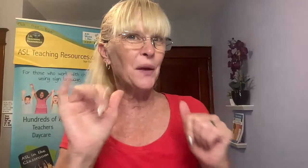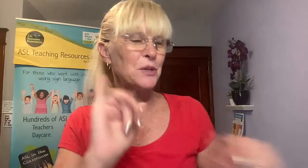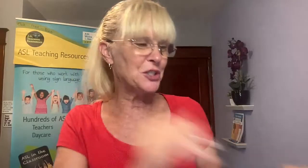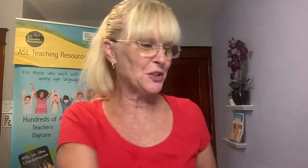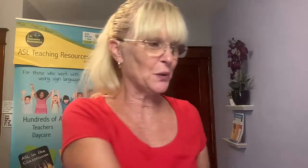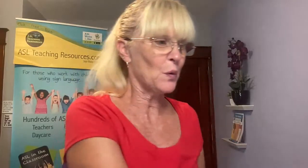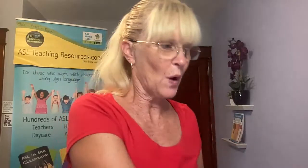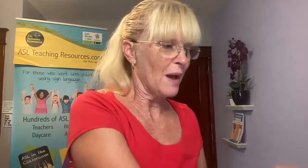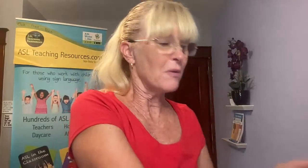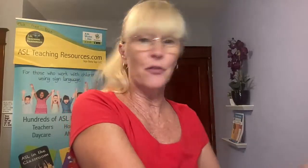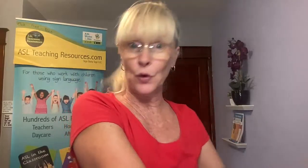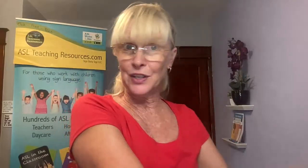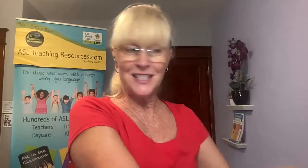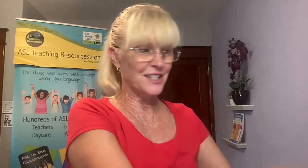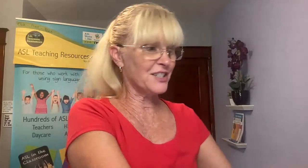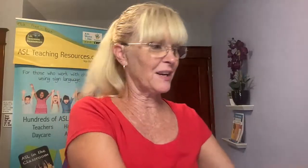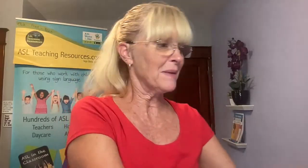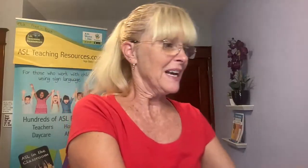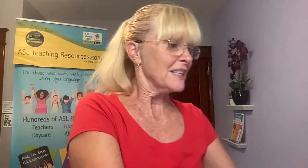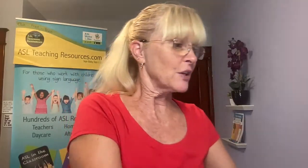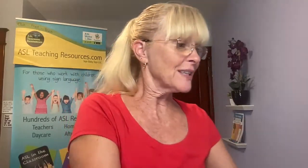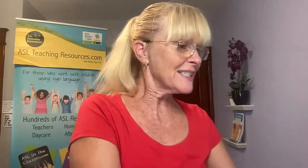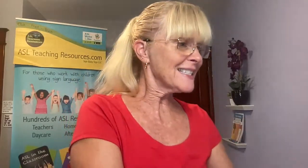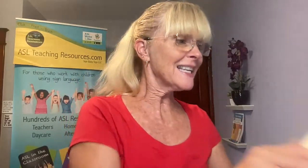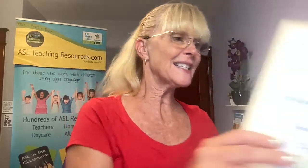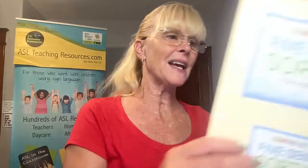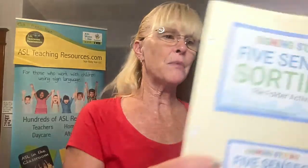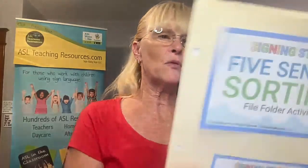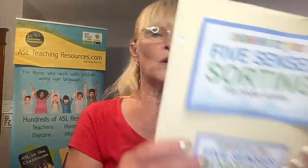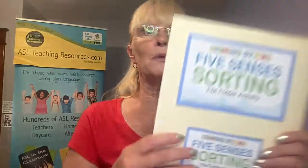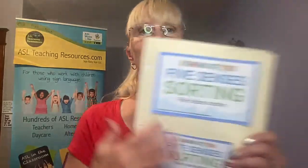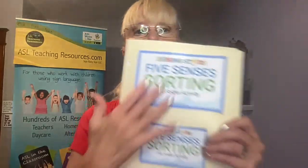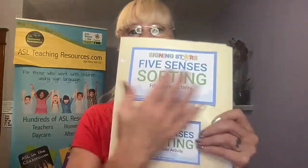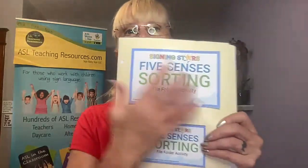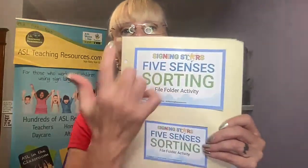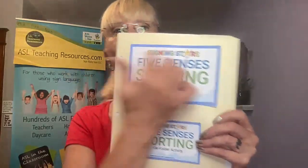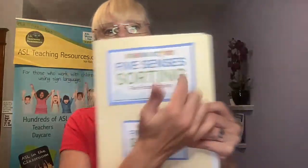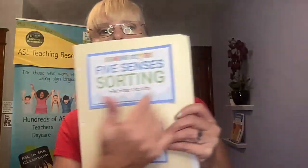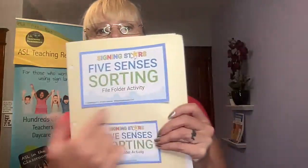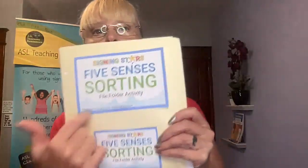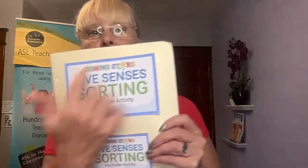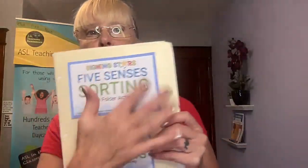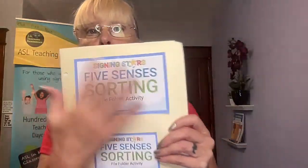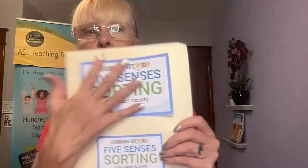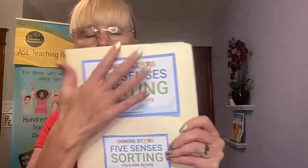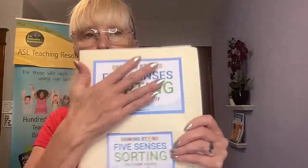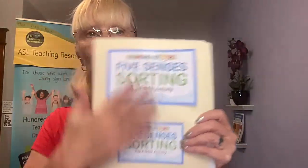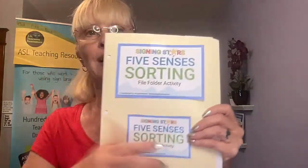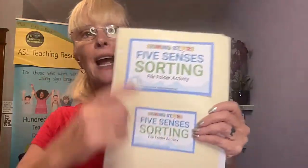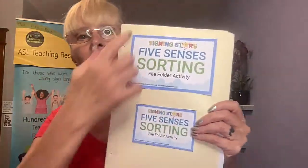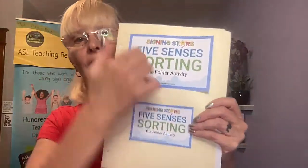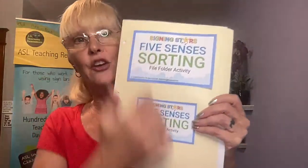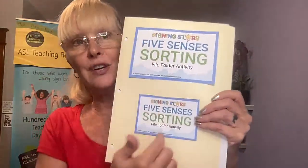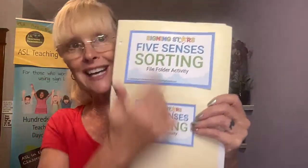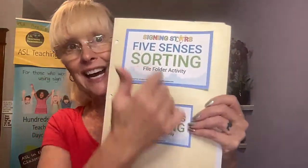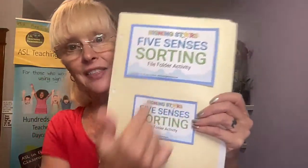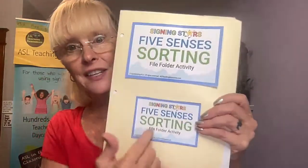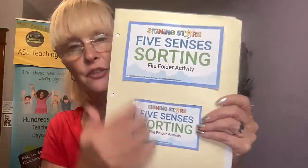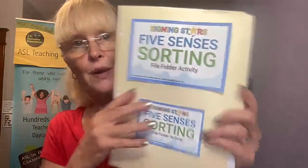language too before you teach them. So this is an example of what one would look like. You take just a normal folder and you're going to cut the